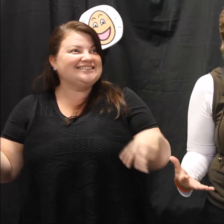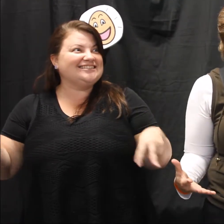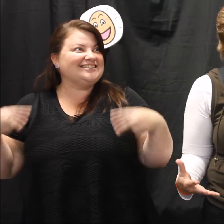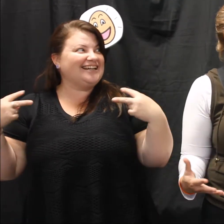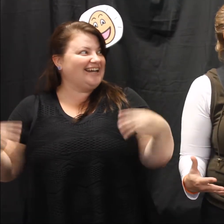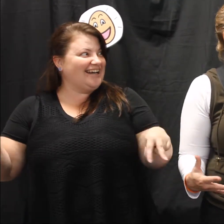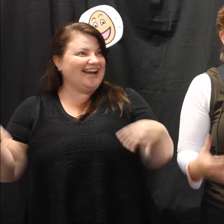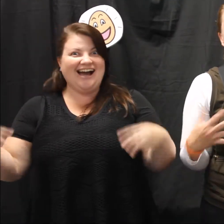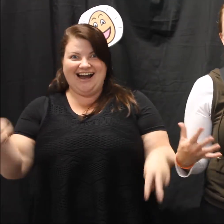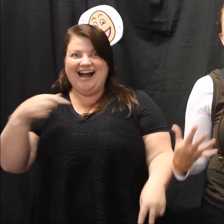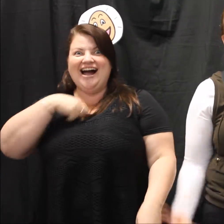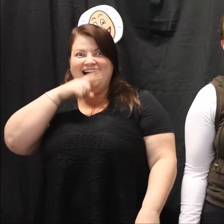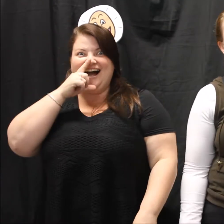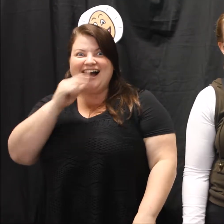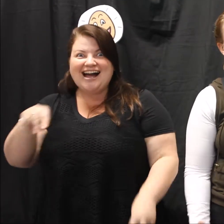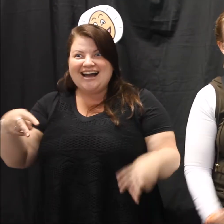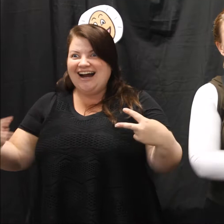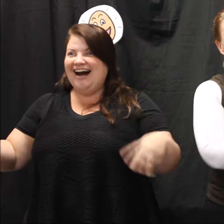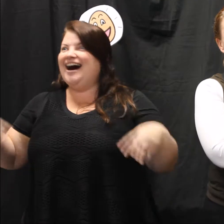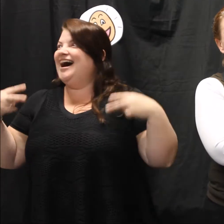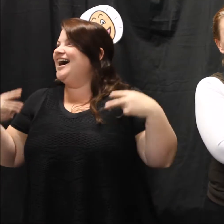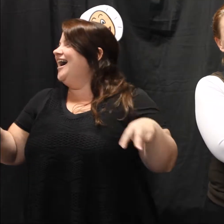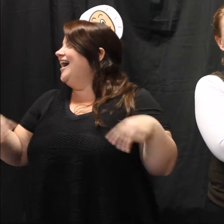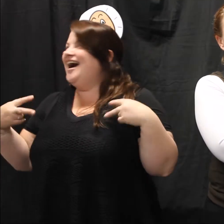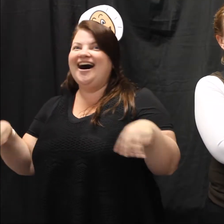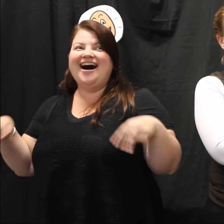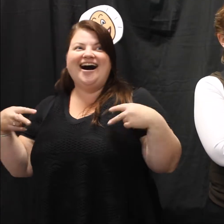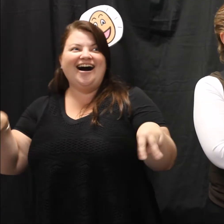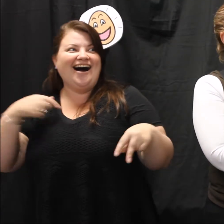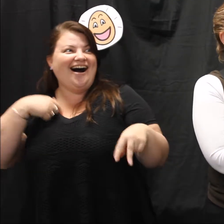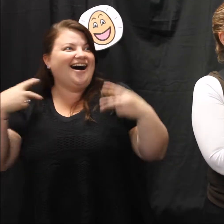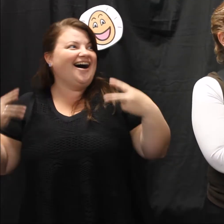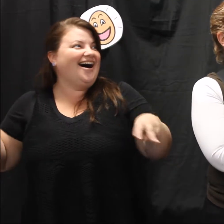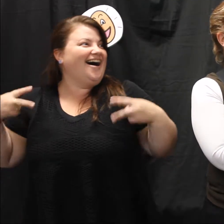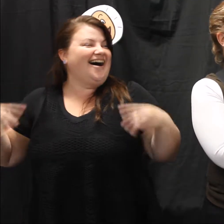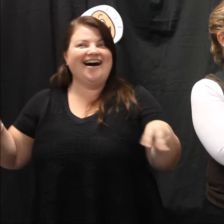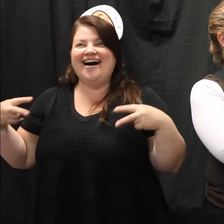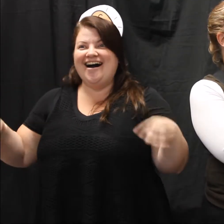I'm dancing! I'm dancing! Gerald cried.